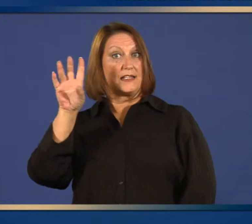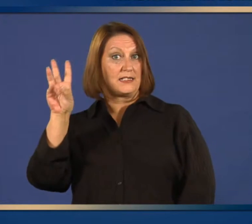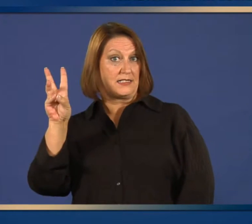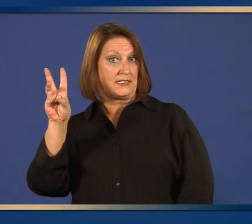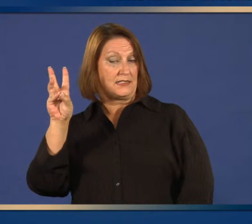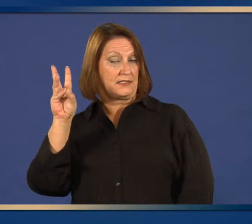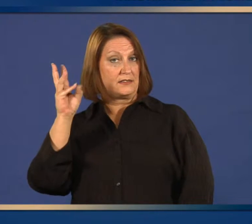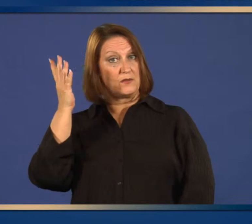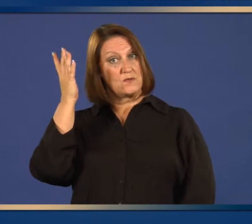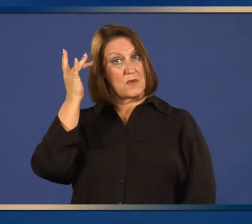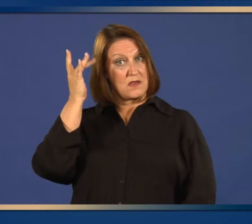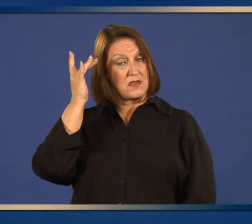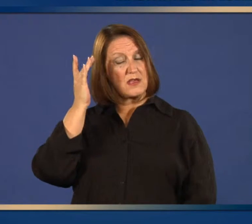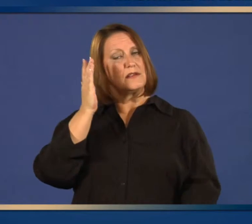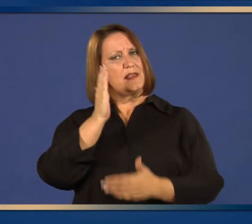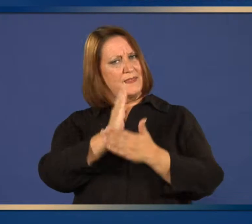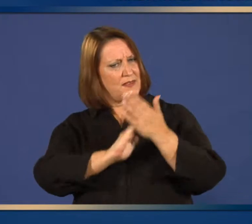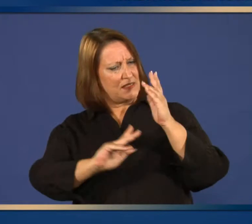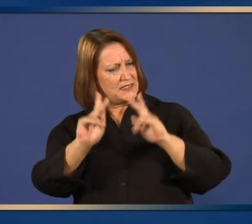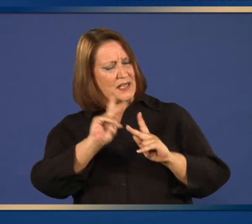in 1986.